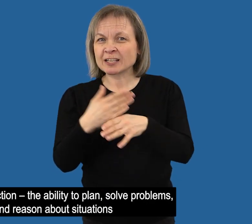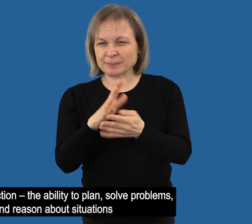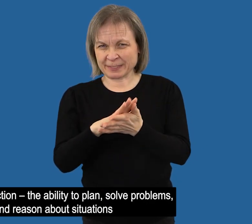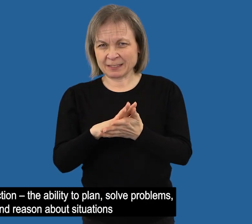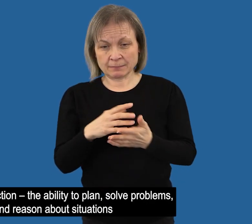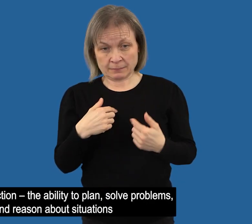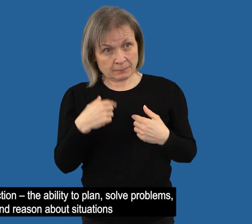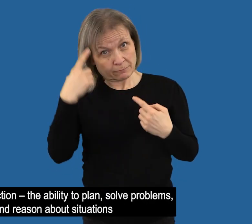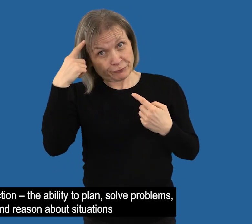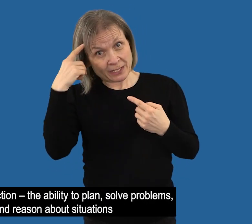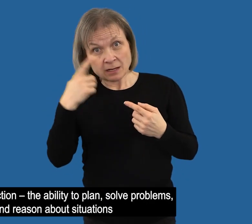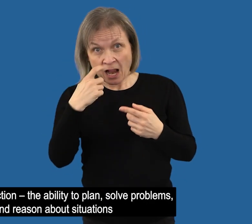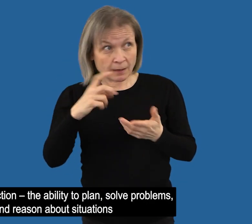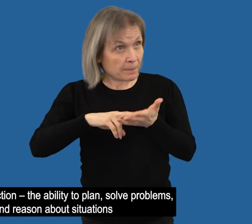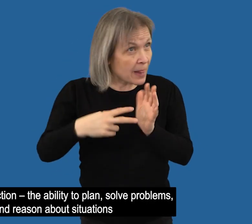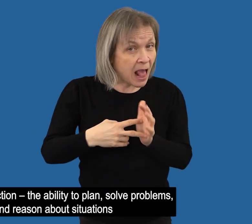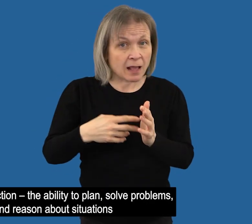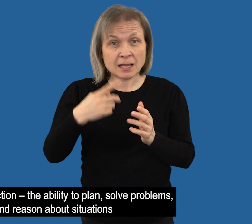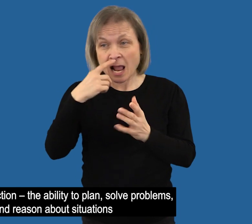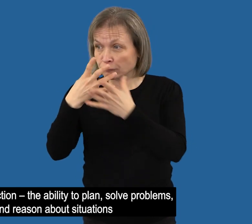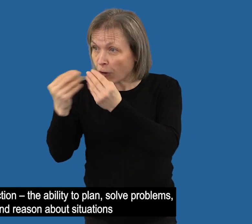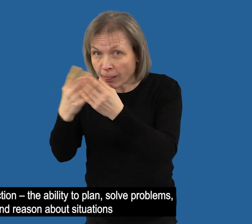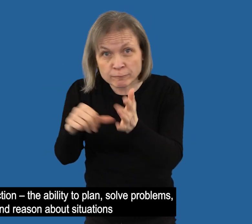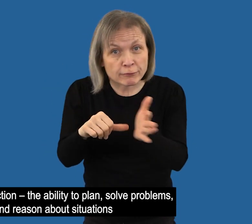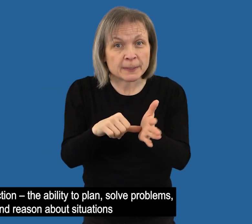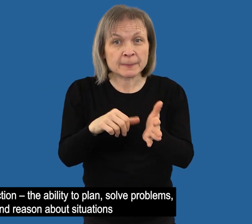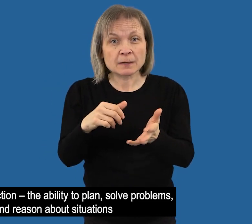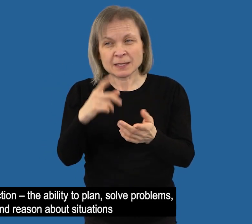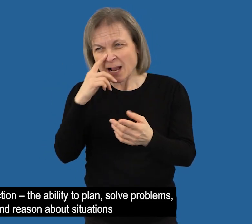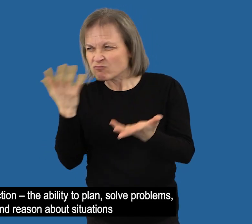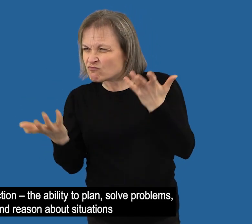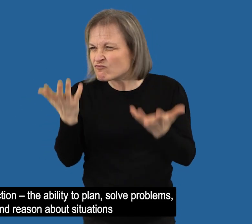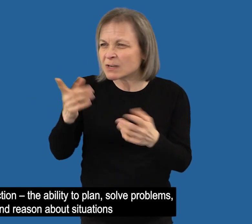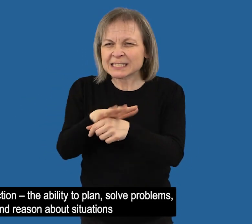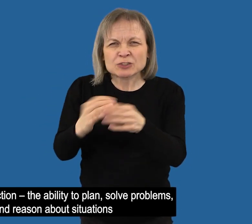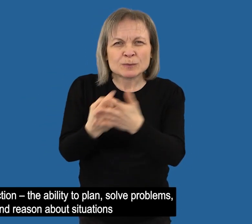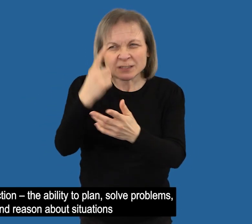Executive function, the ability to plan, solve problems, and reason about situations.